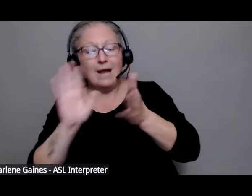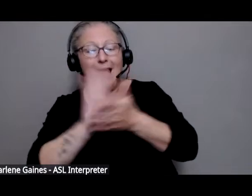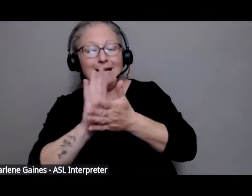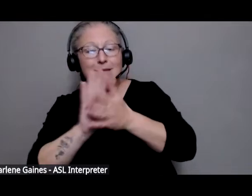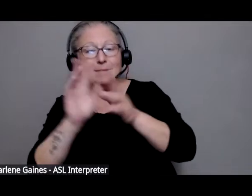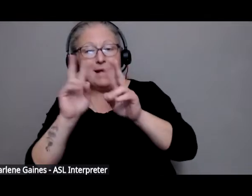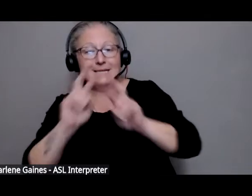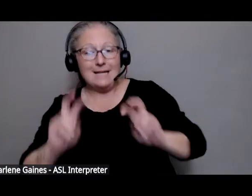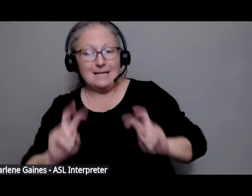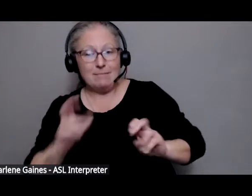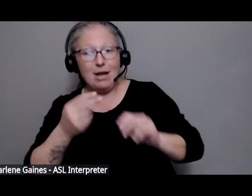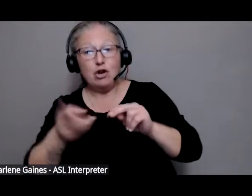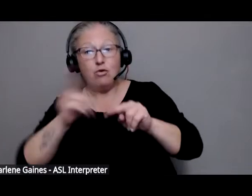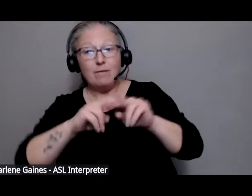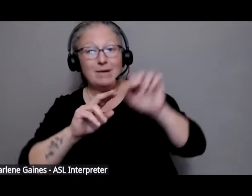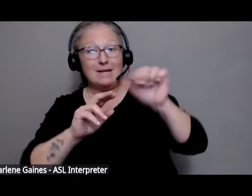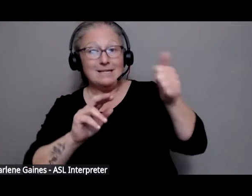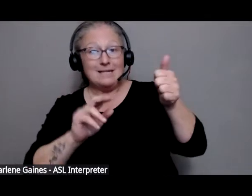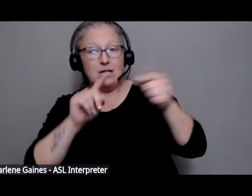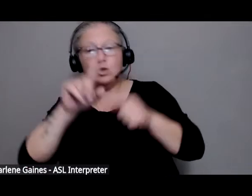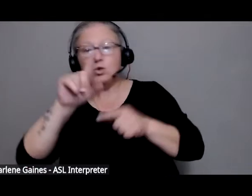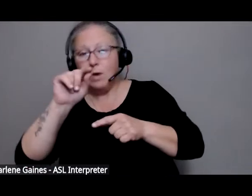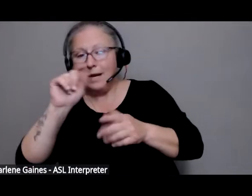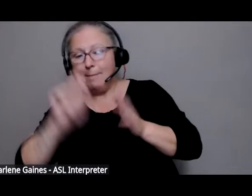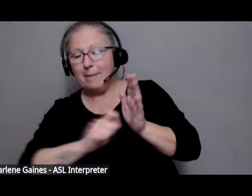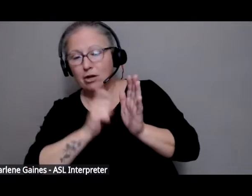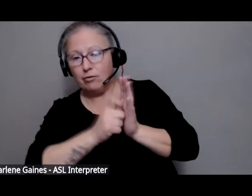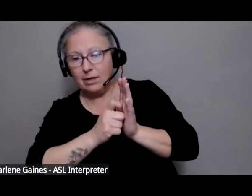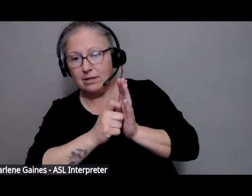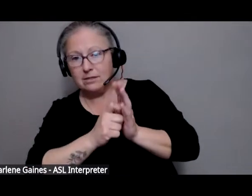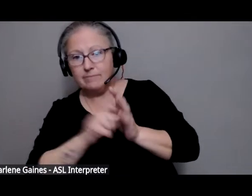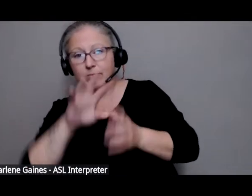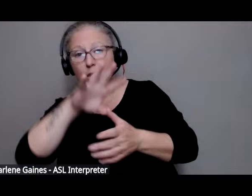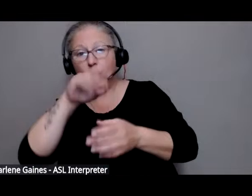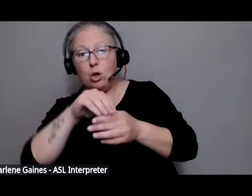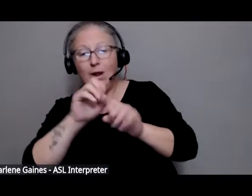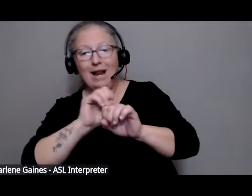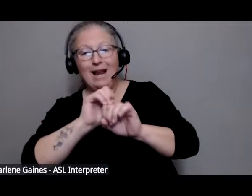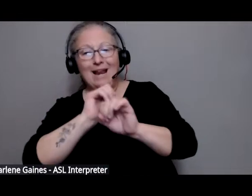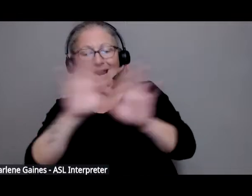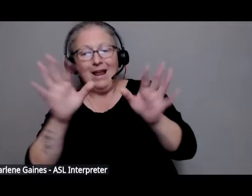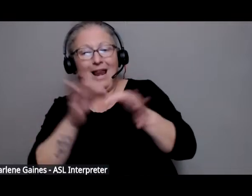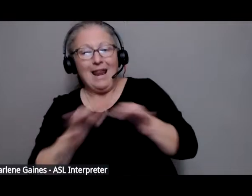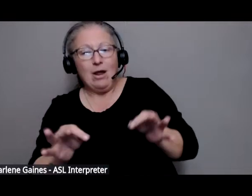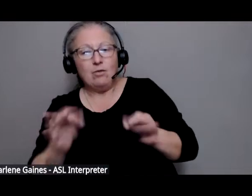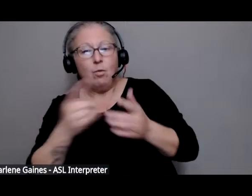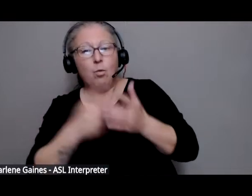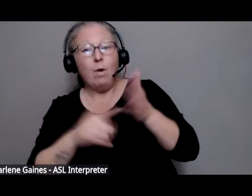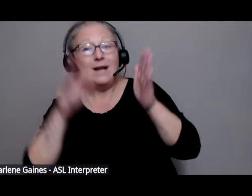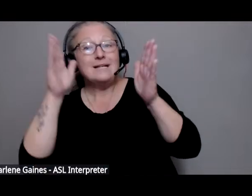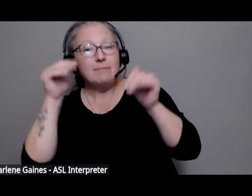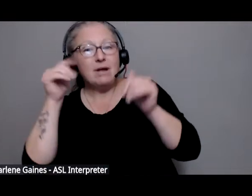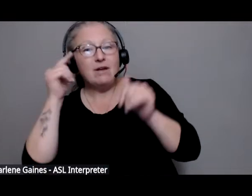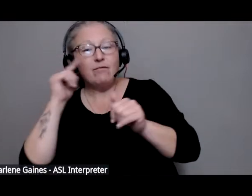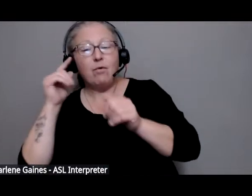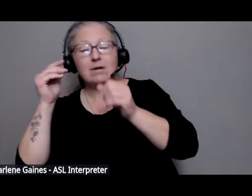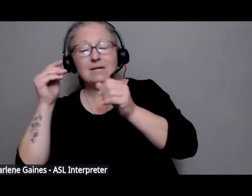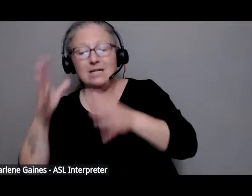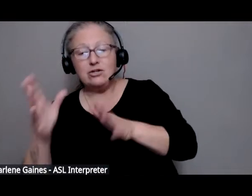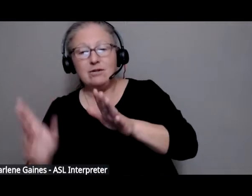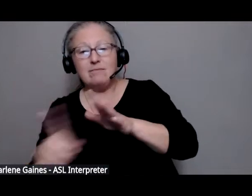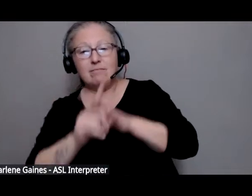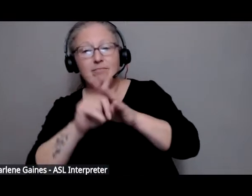and increase that from 10 to 20 periods. Include clearer language of the expectation that teachers attend professional development